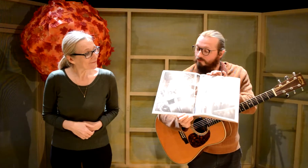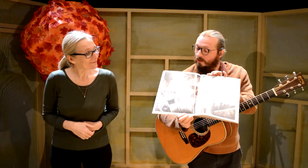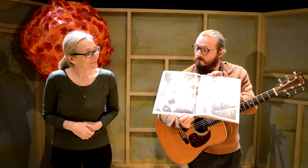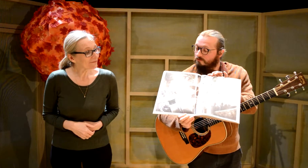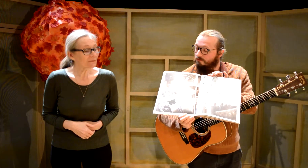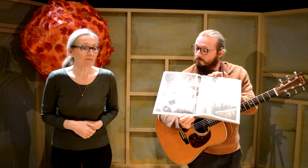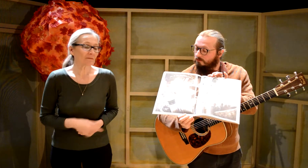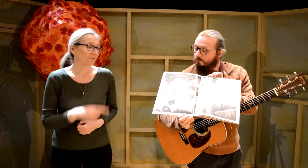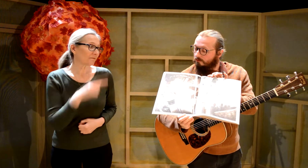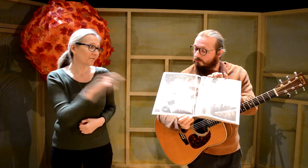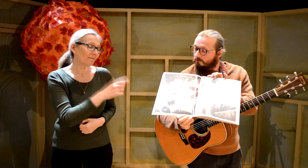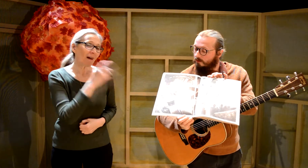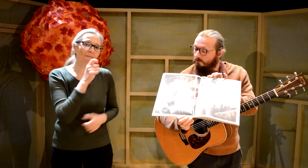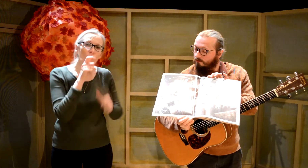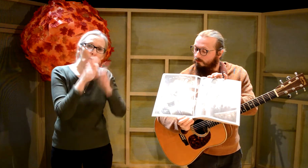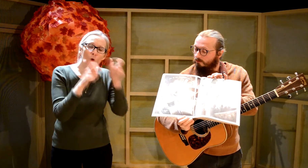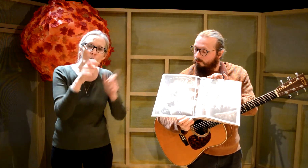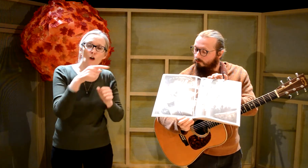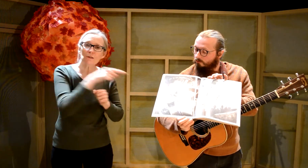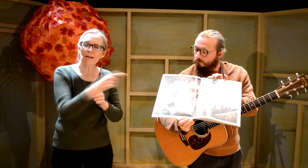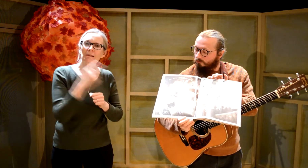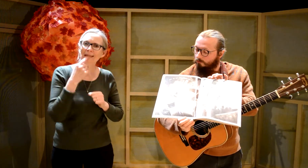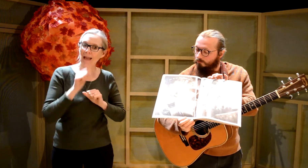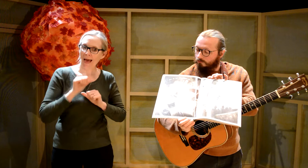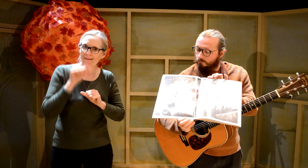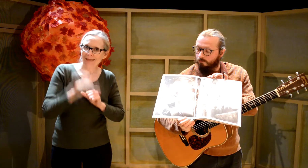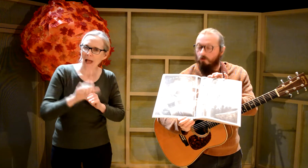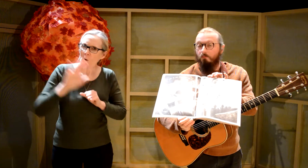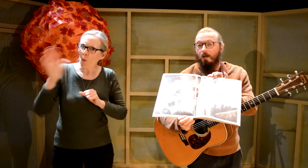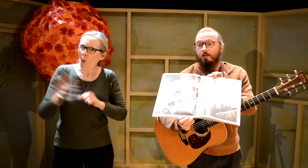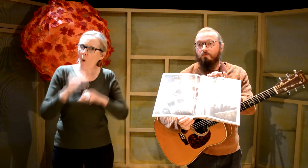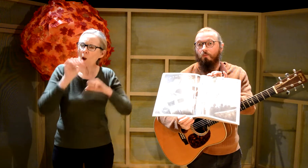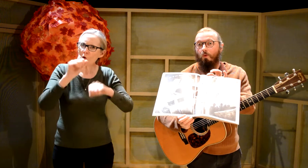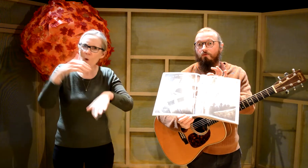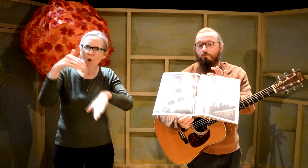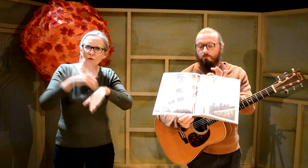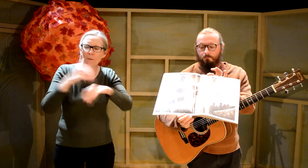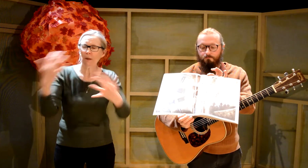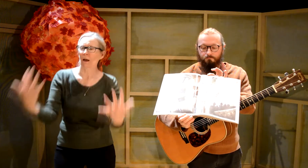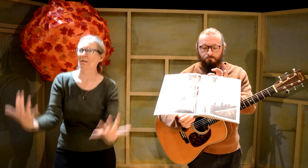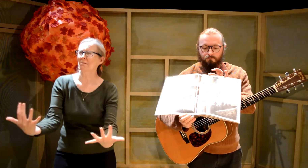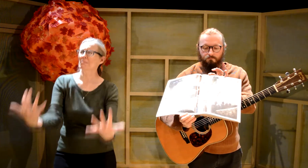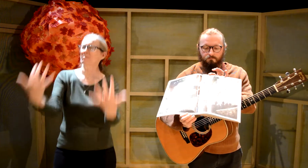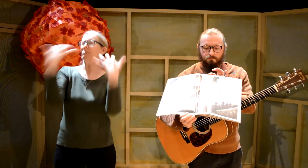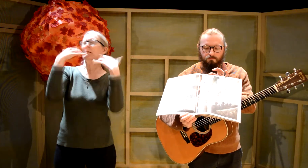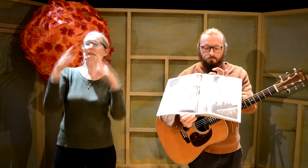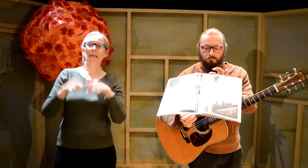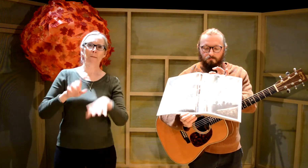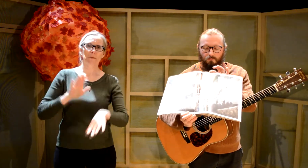And it says, "Then all your troubles come at once."